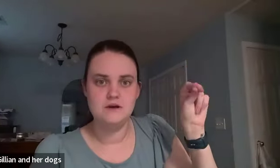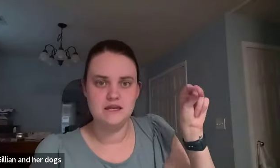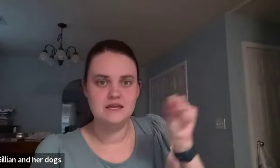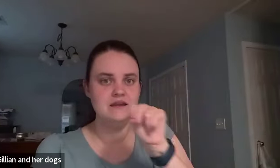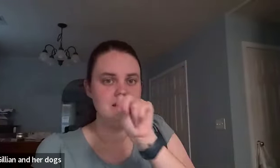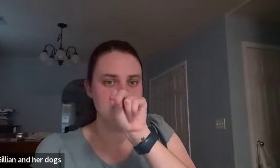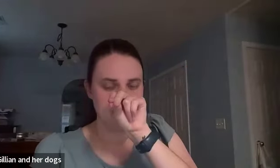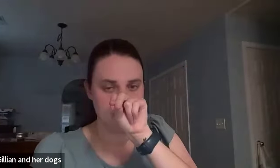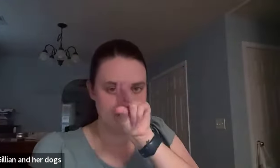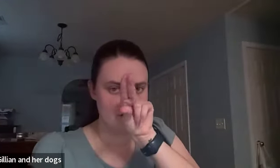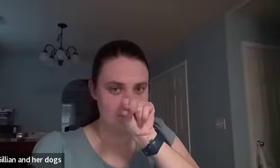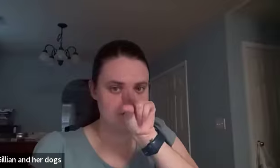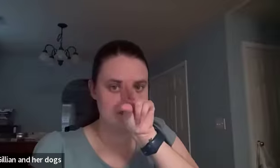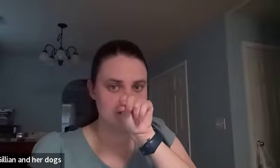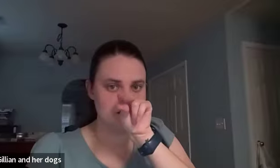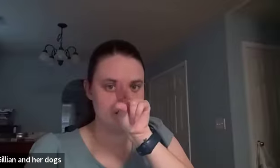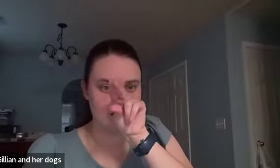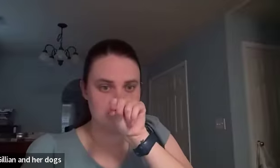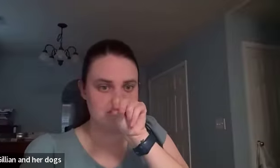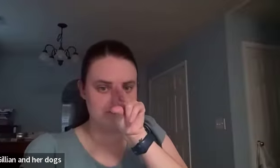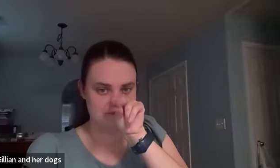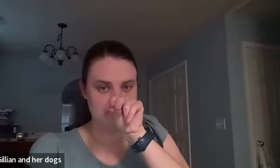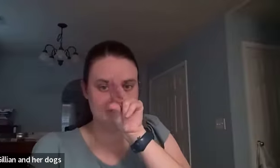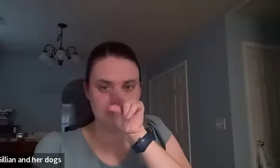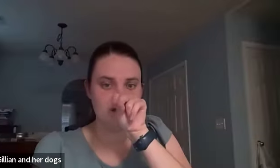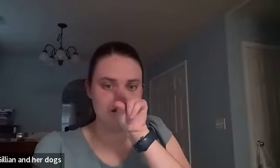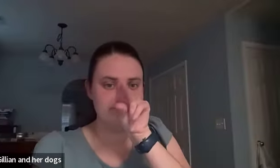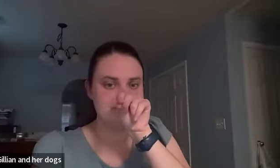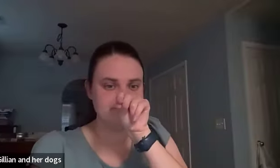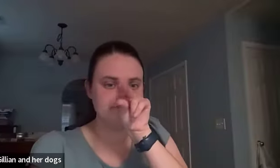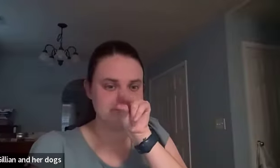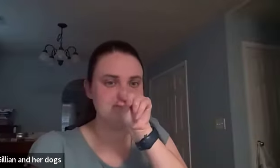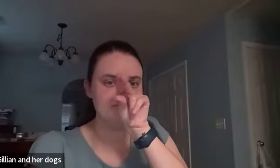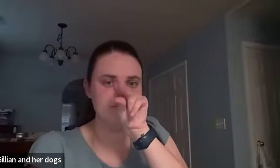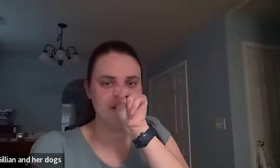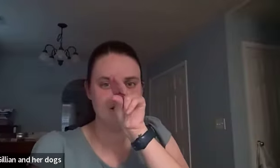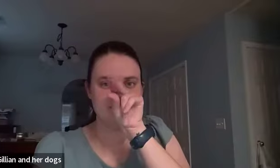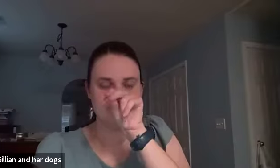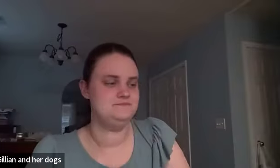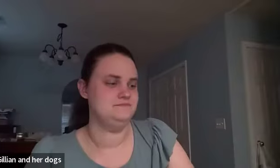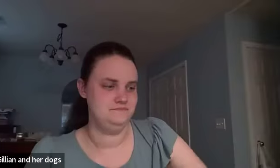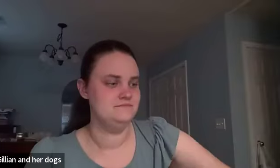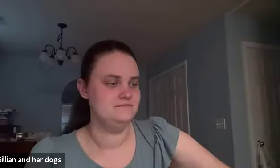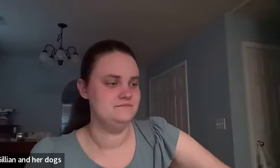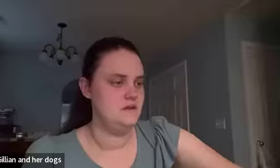no again, but on your nose. Duck. Duck. Duck.